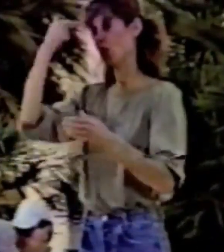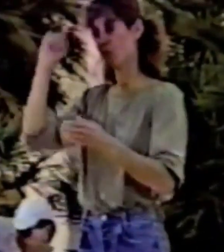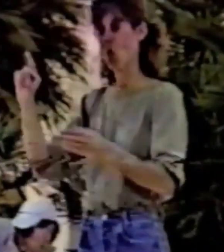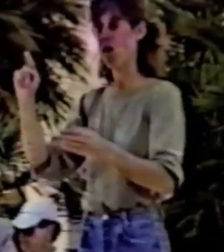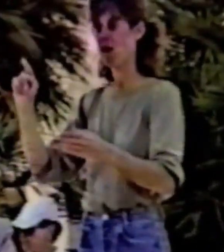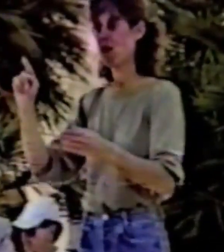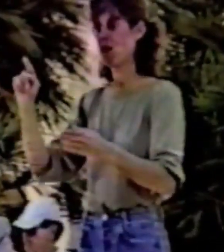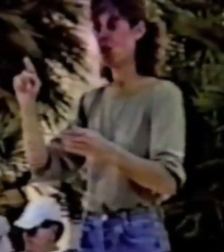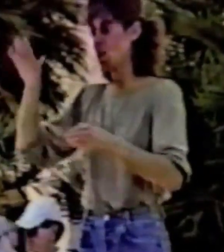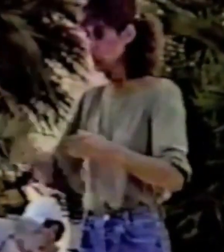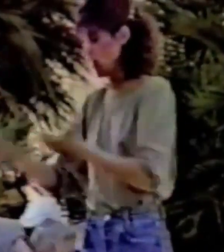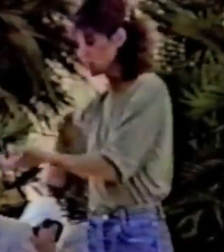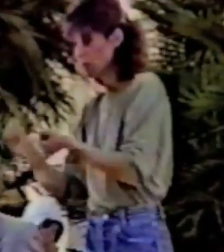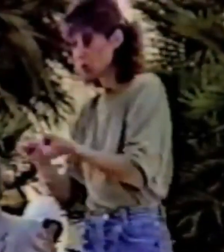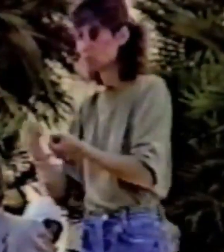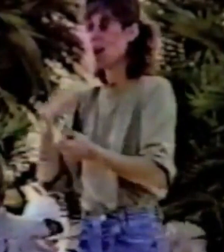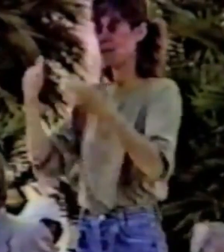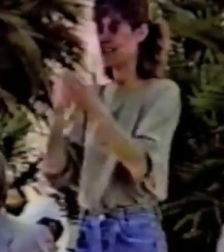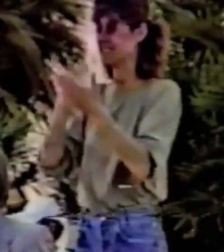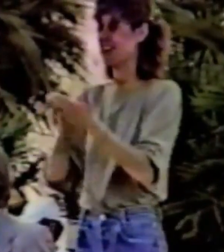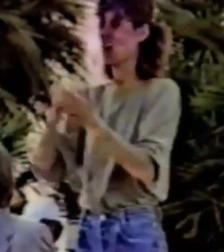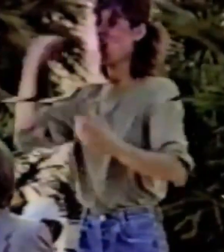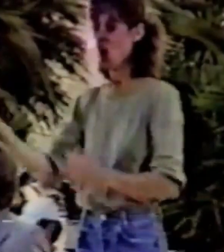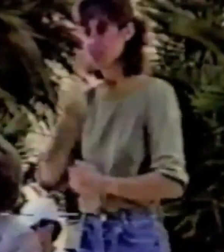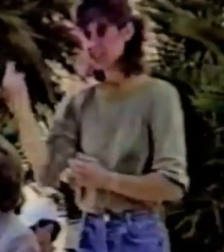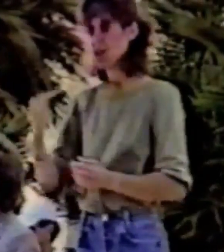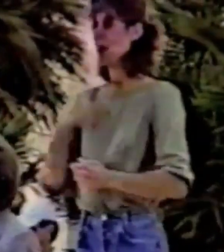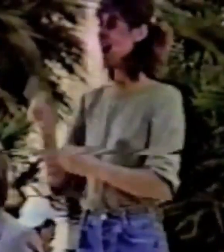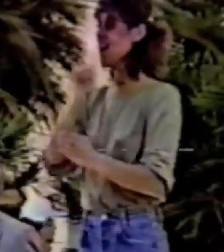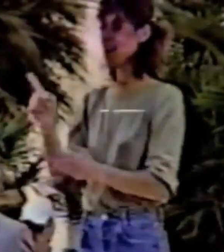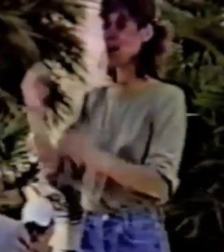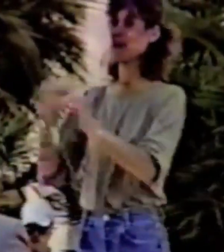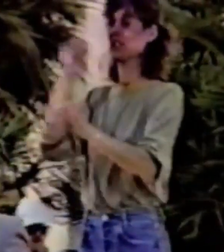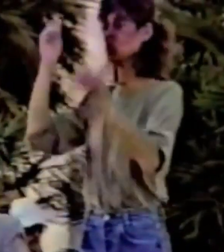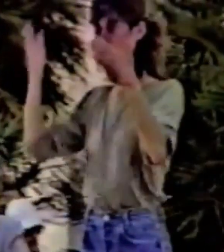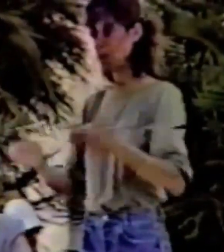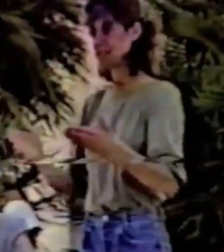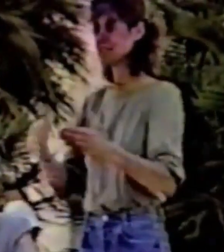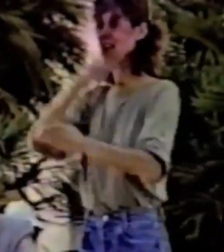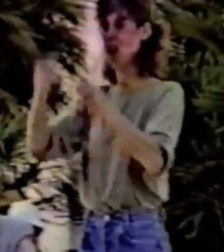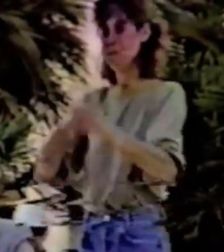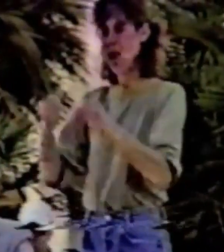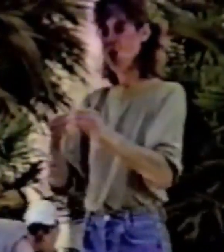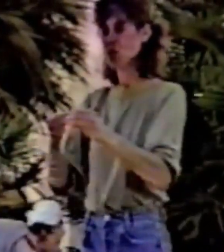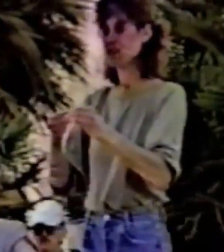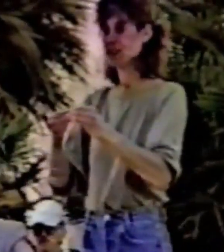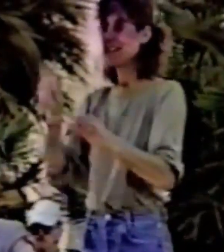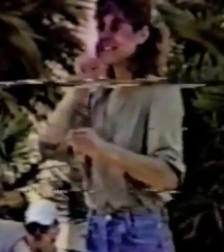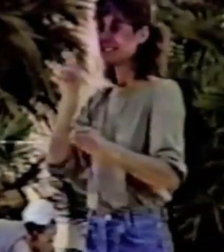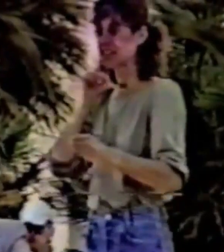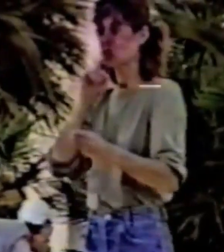to child abuse. I'm against it all the time. I am an extremist when it comes to